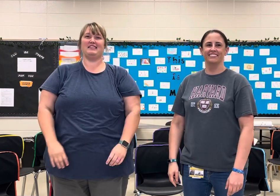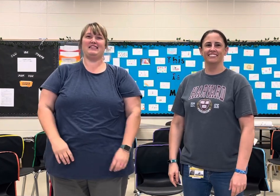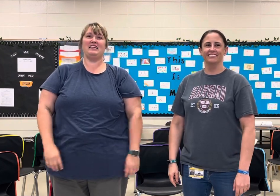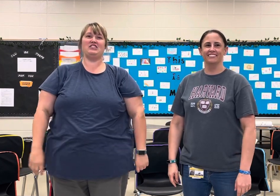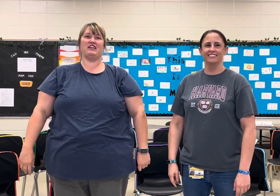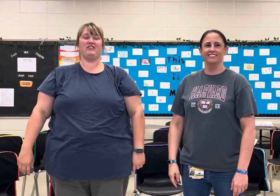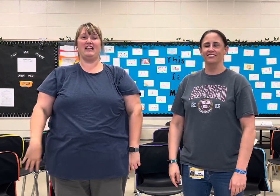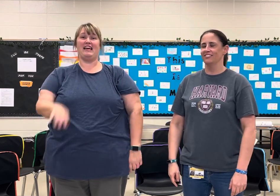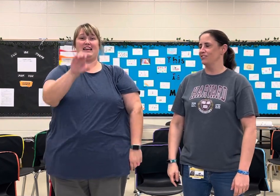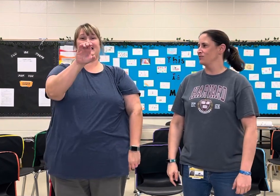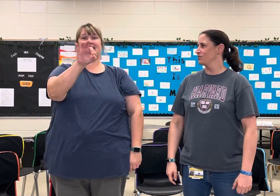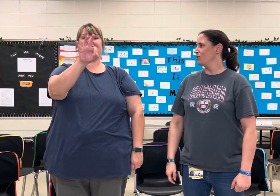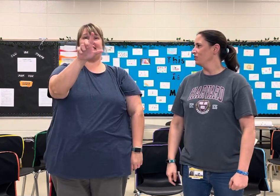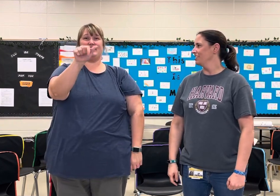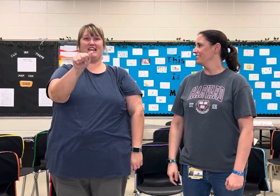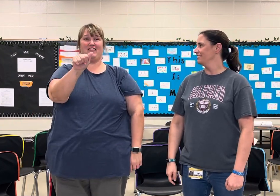16, Chick-fil-A.